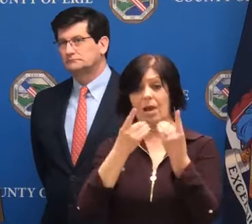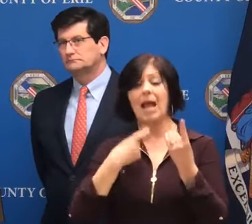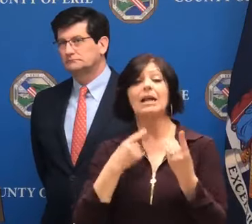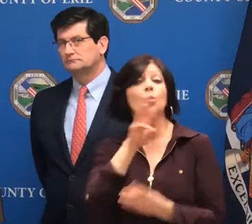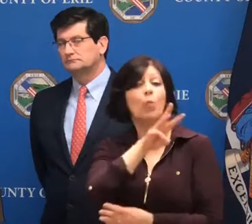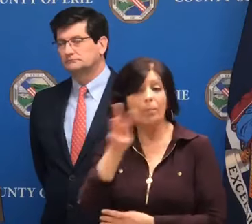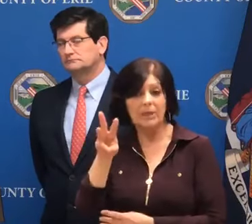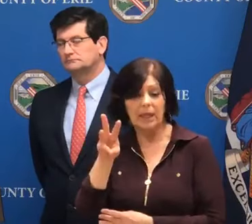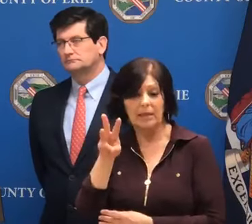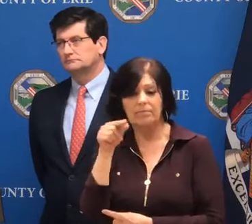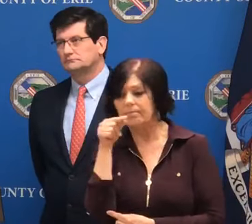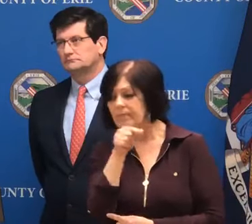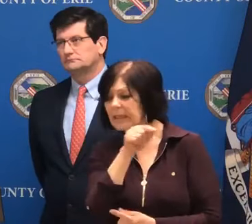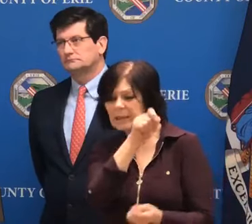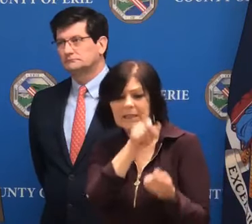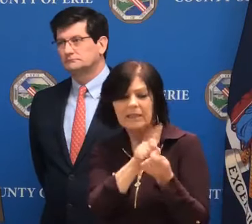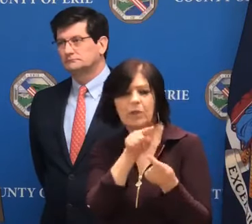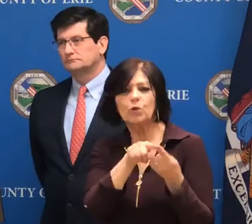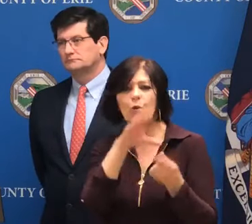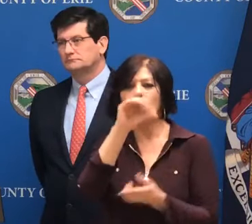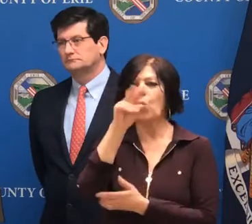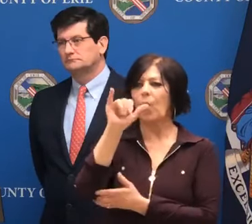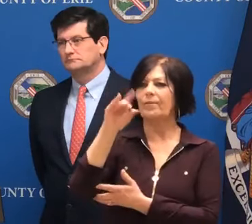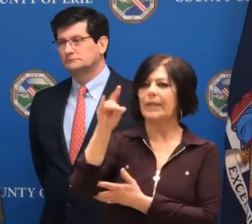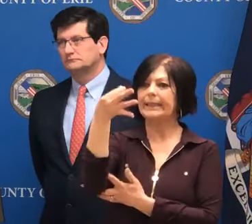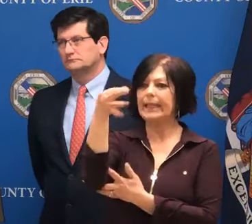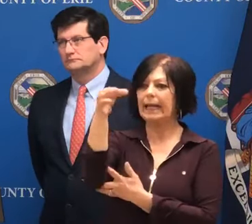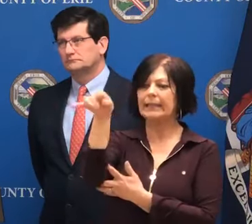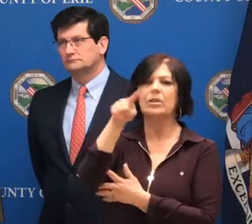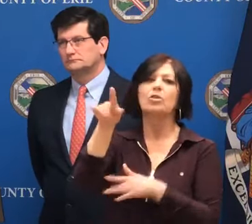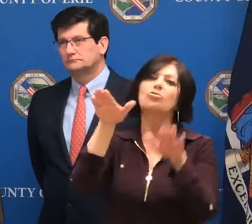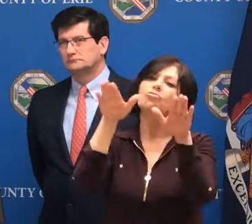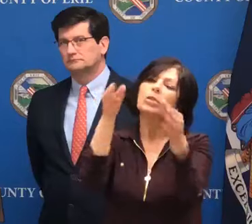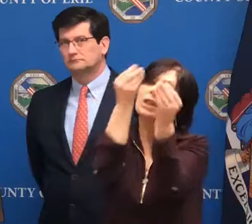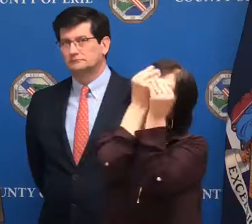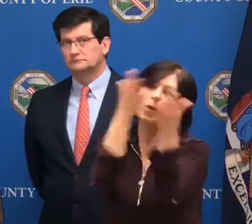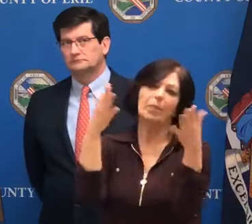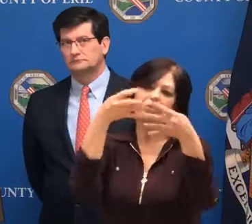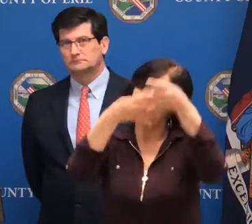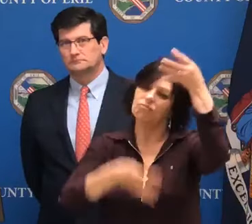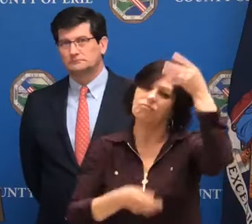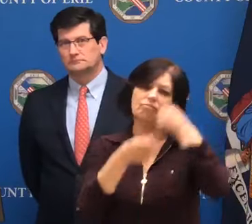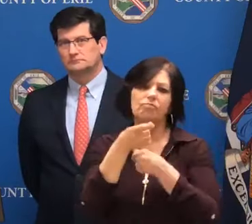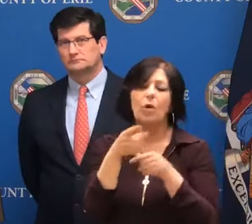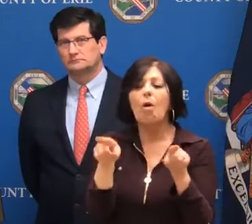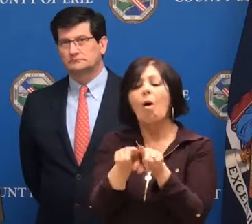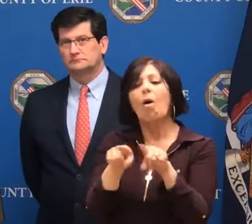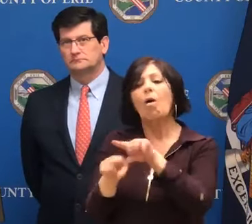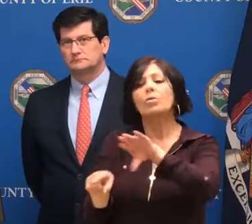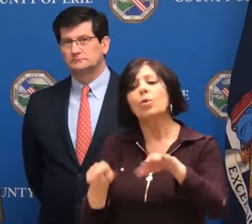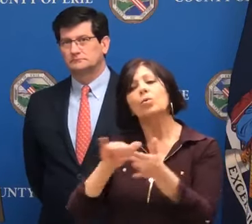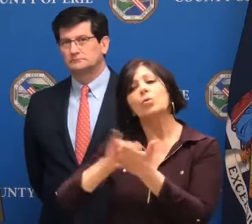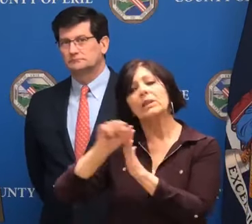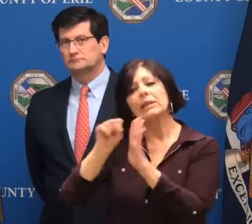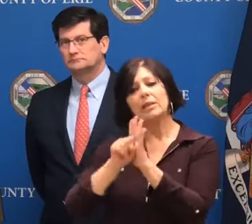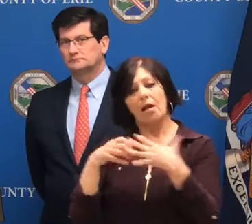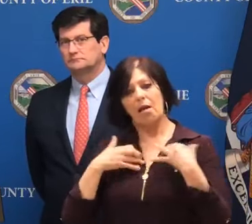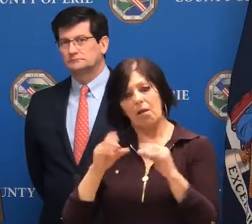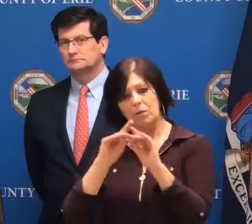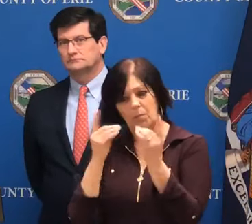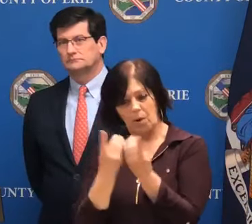website devoted specifically to COVID-19 that has a great information. Also, the New York State Health